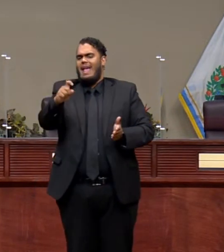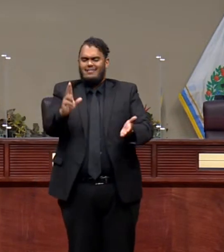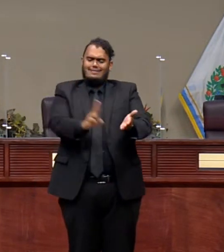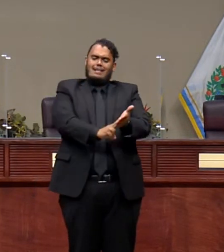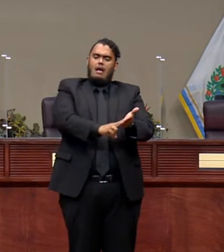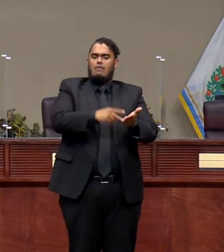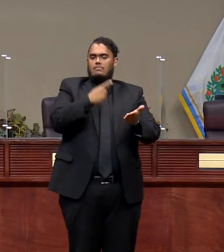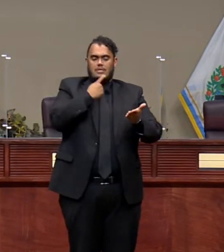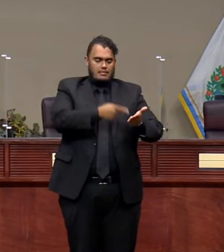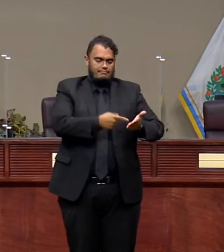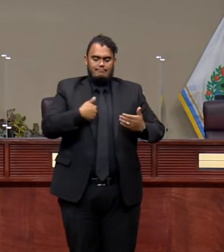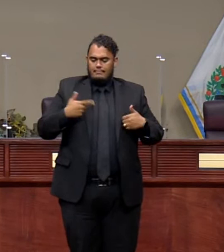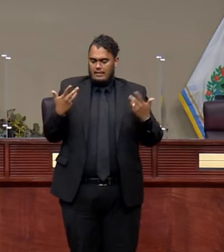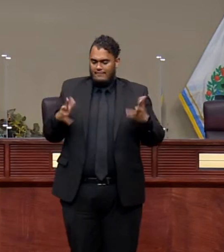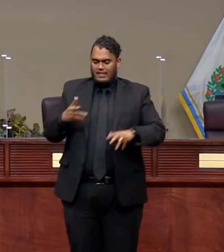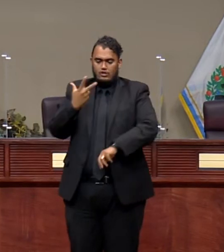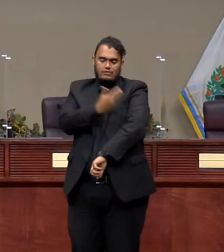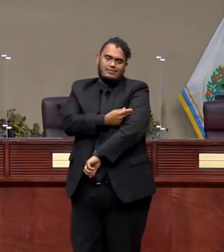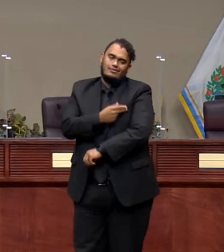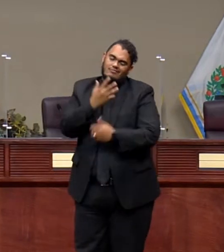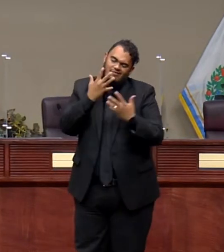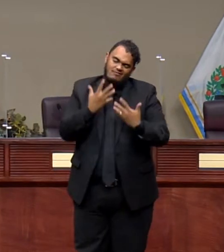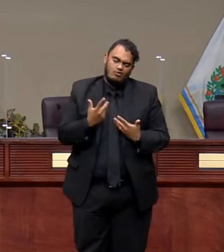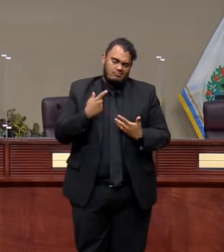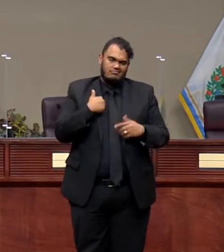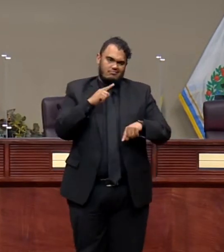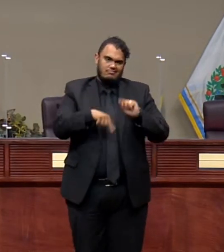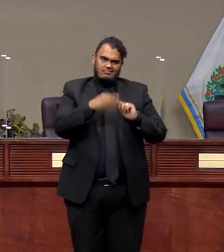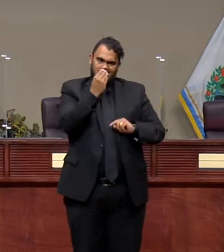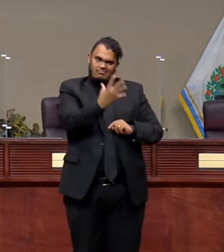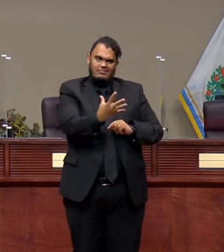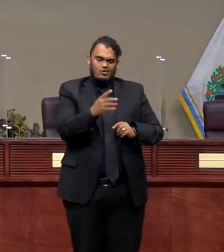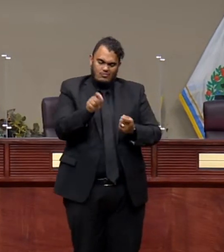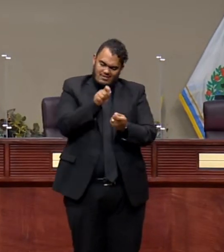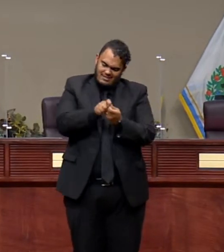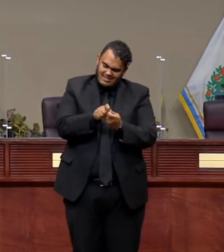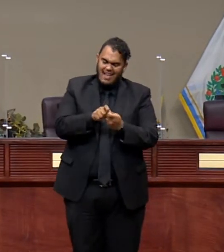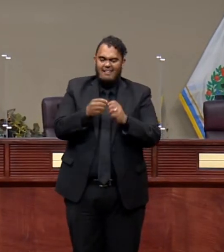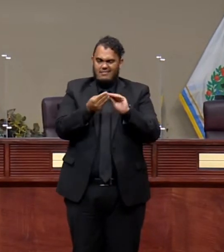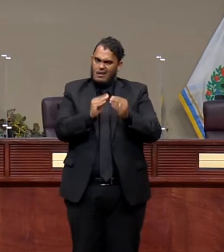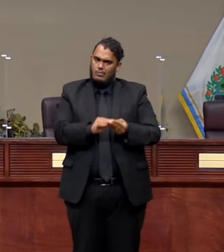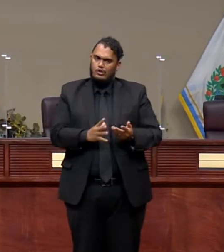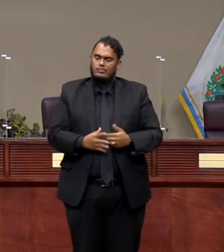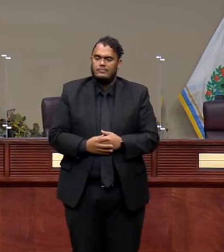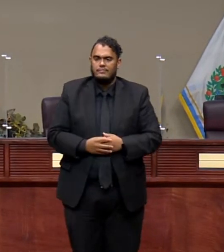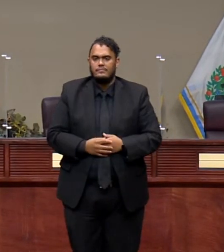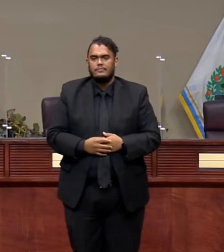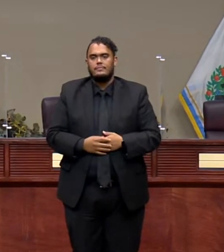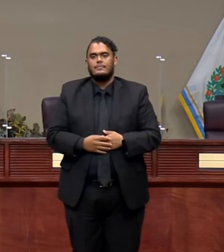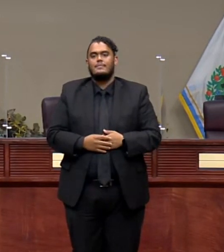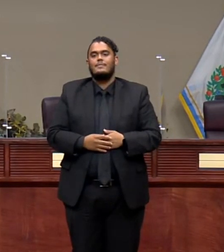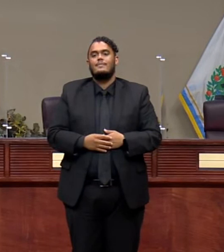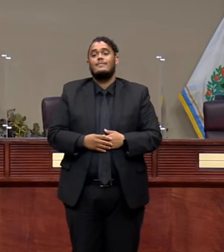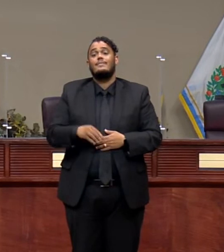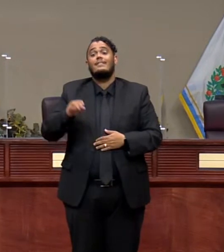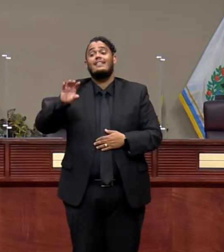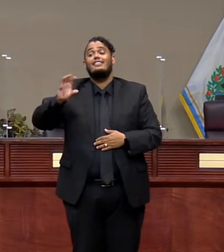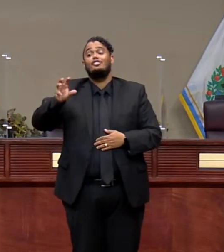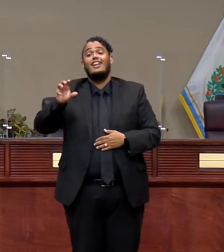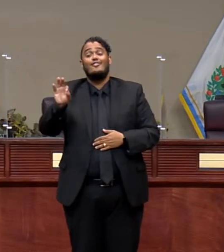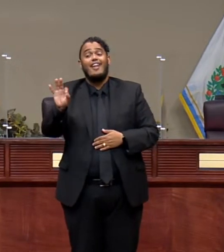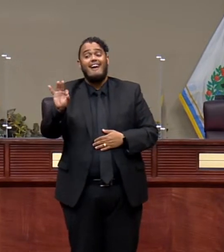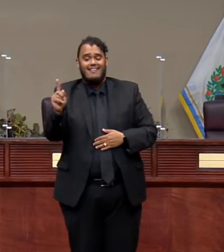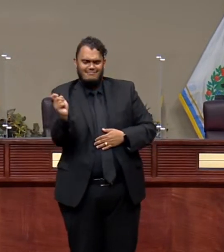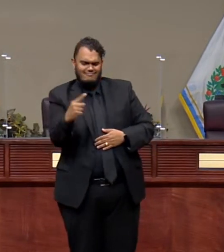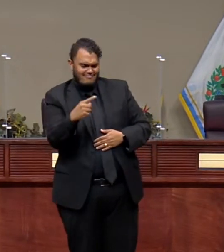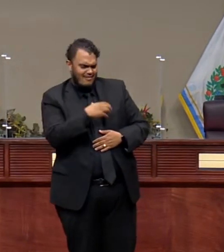So unfortunately, we can't give you a precise answer on that today. Lauren Seabrook, Channel 9. Mayor,